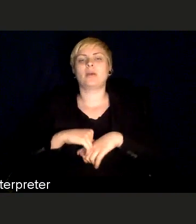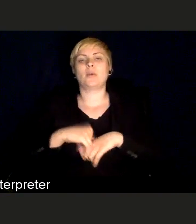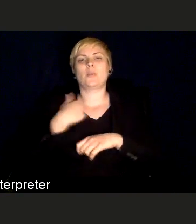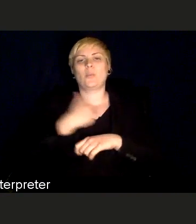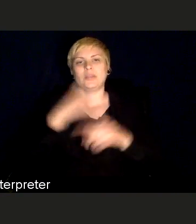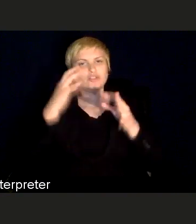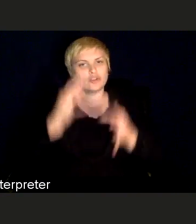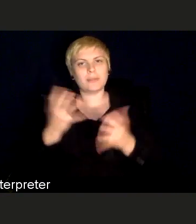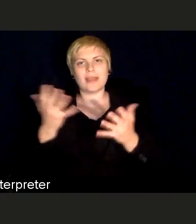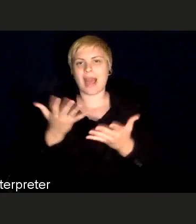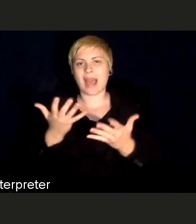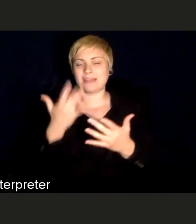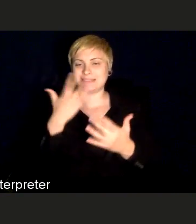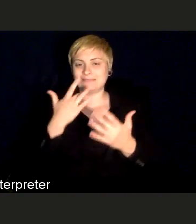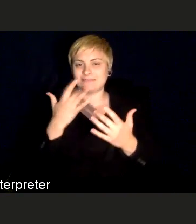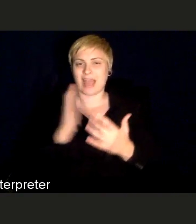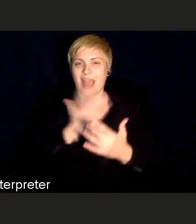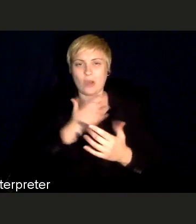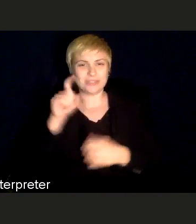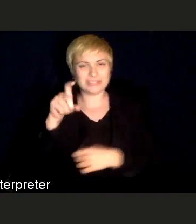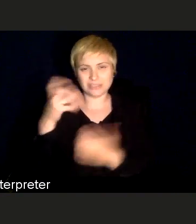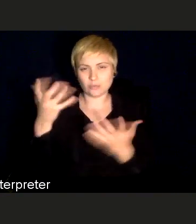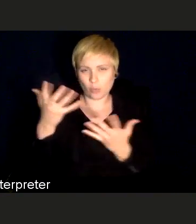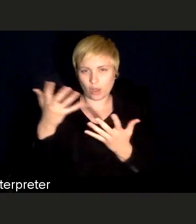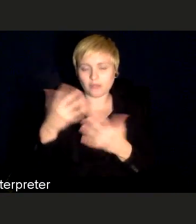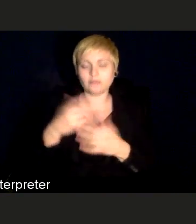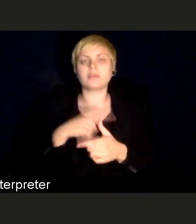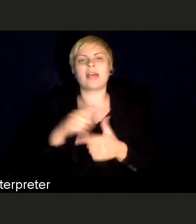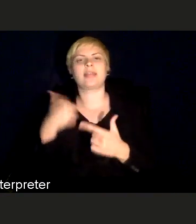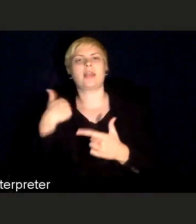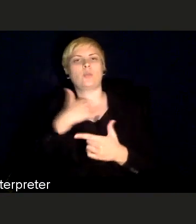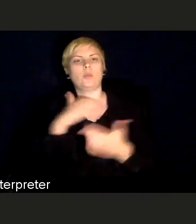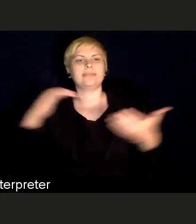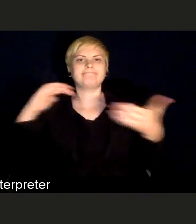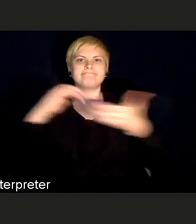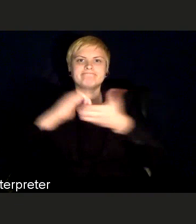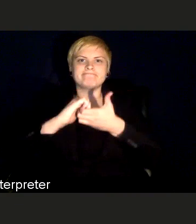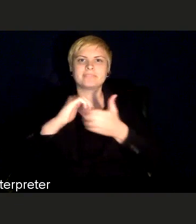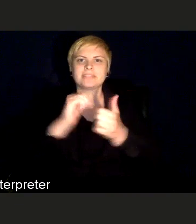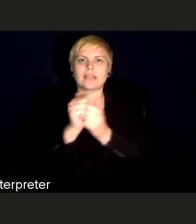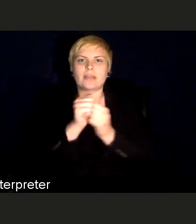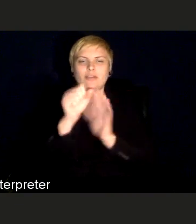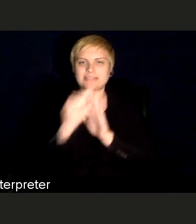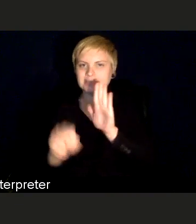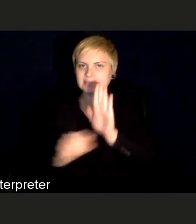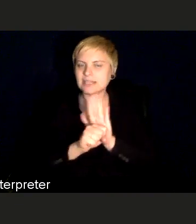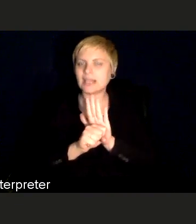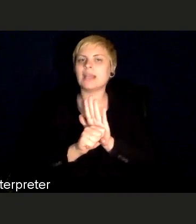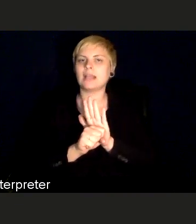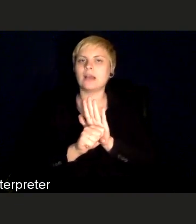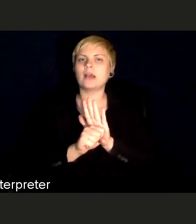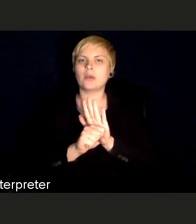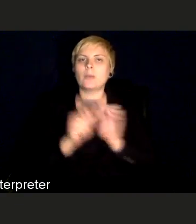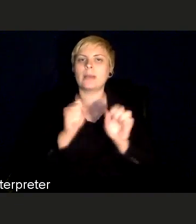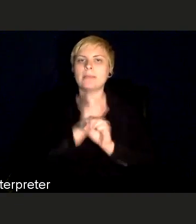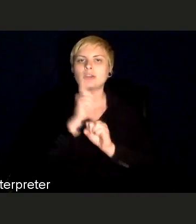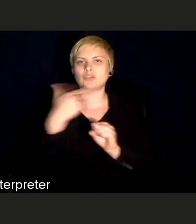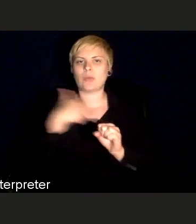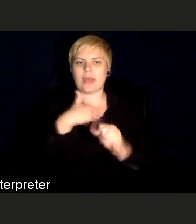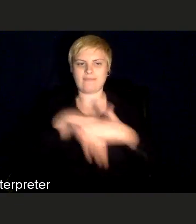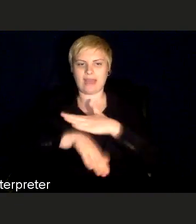needs are, and then we work within our state really to be sure that we are tapping into all the resources that are available both from our